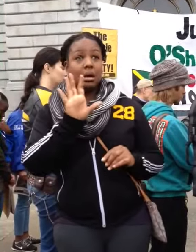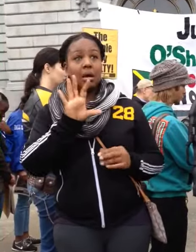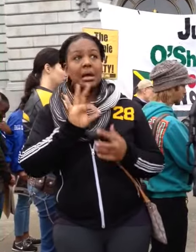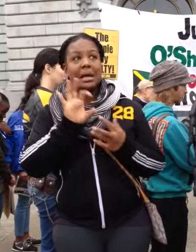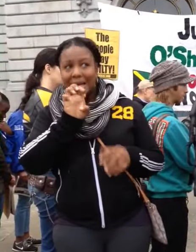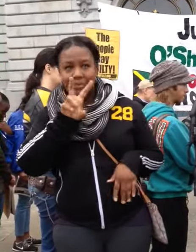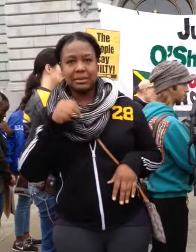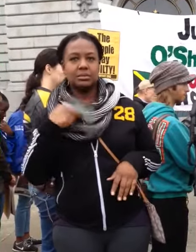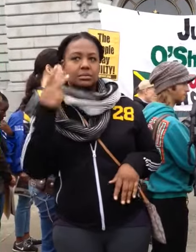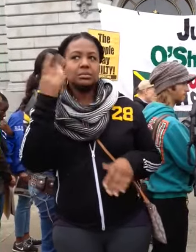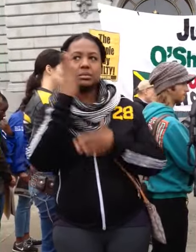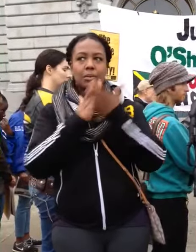Mike Brown,